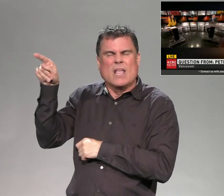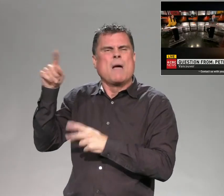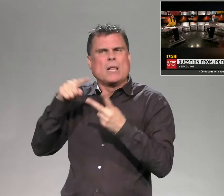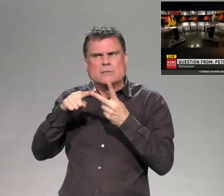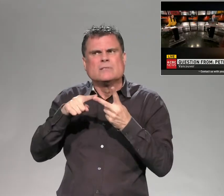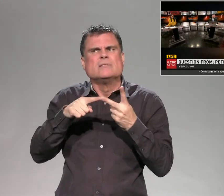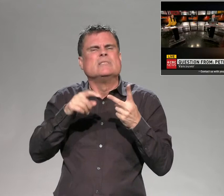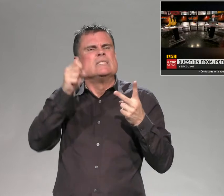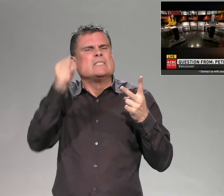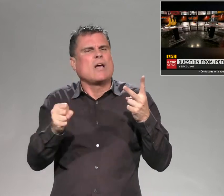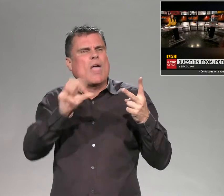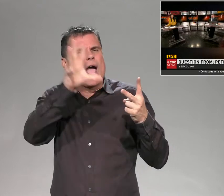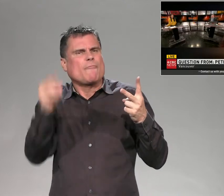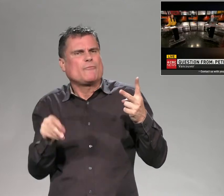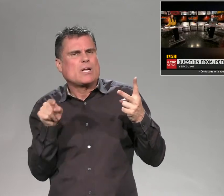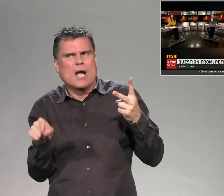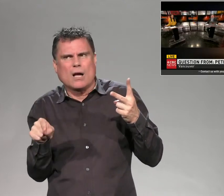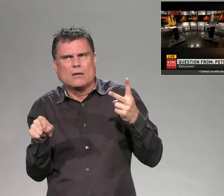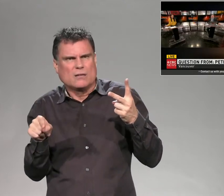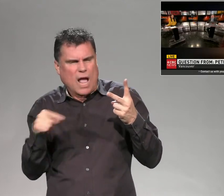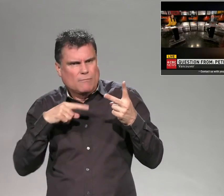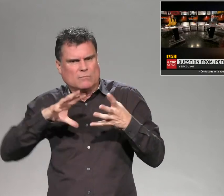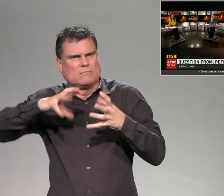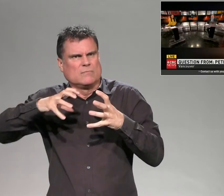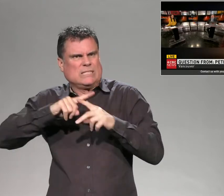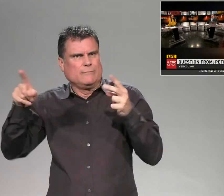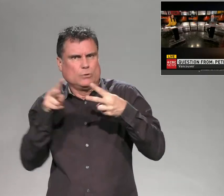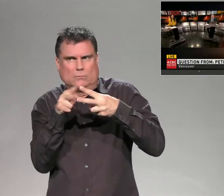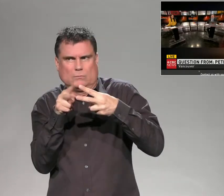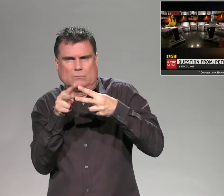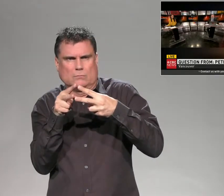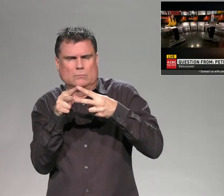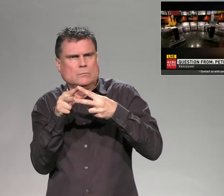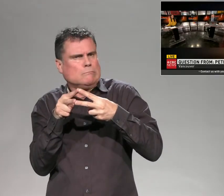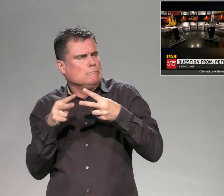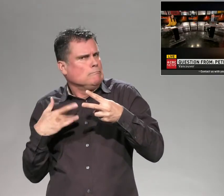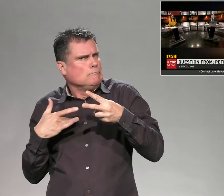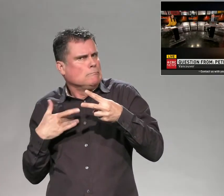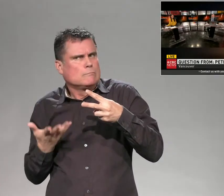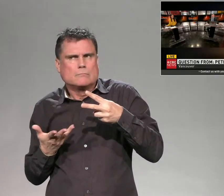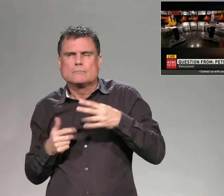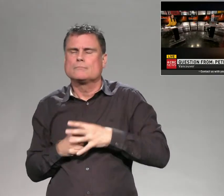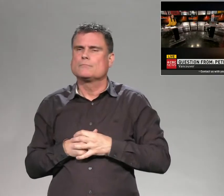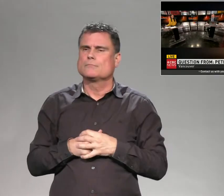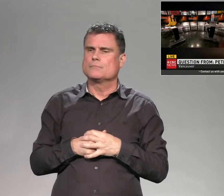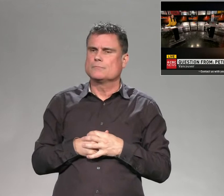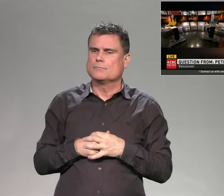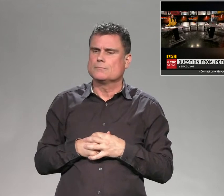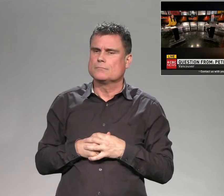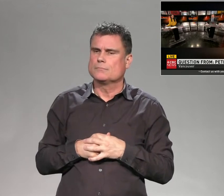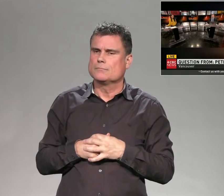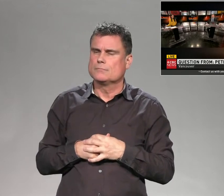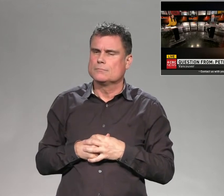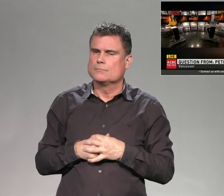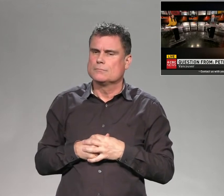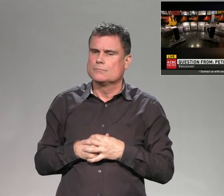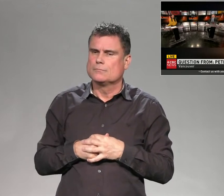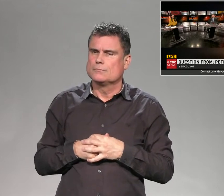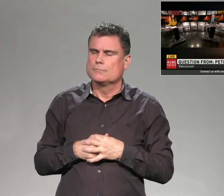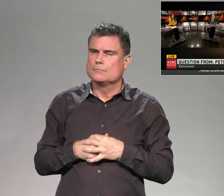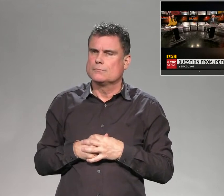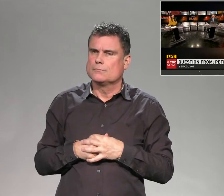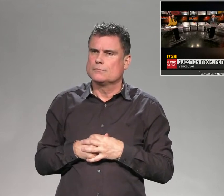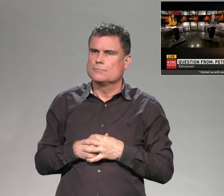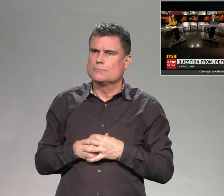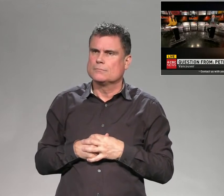that's effective currently against the South African variant? How long will it take to get a booster on those two?